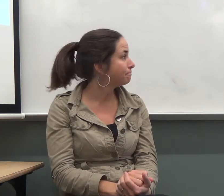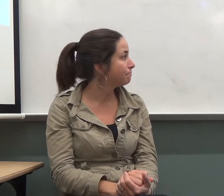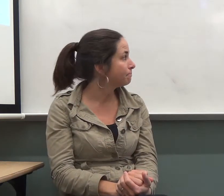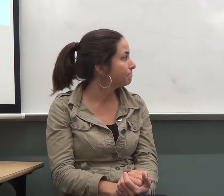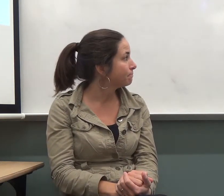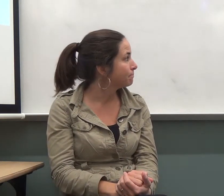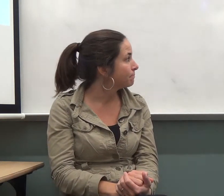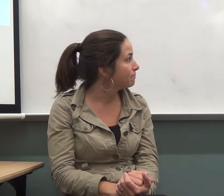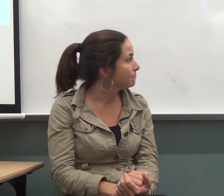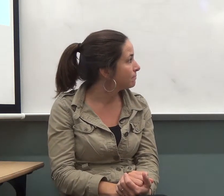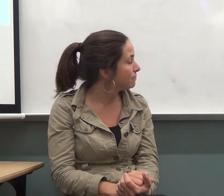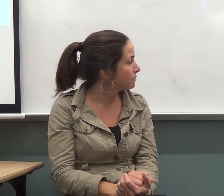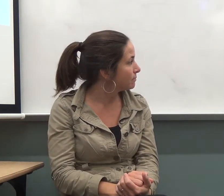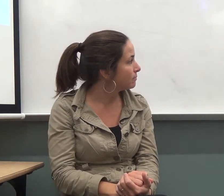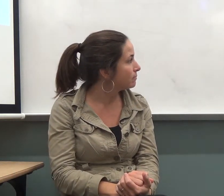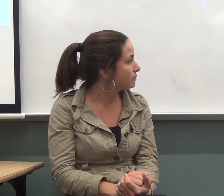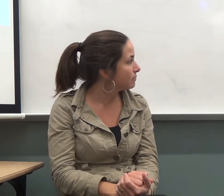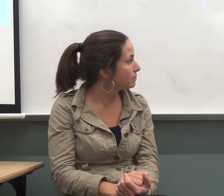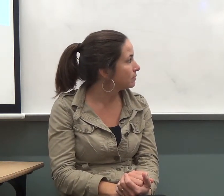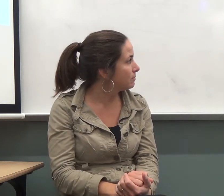Groupings of information. Okay, now,